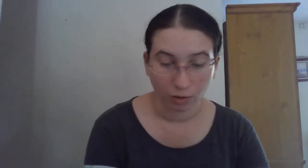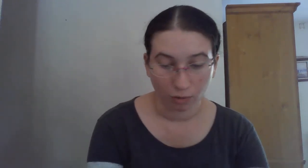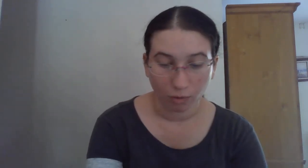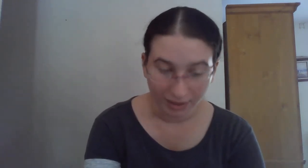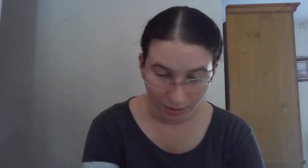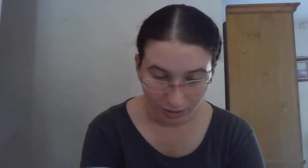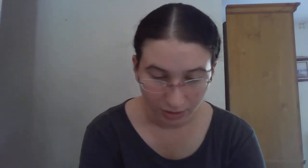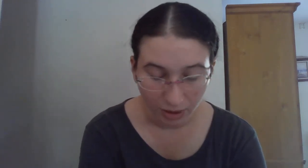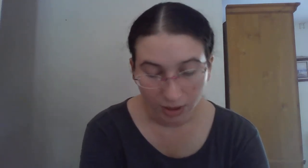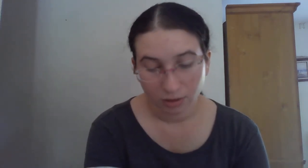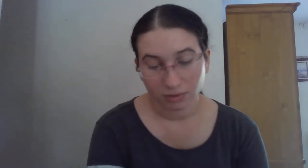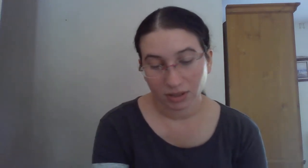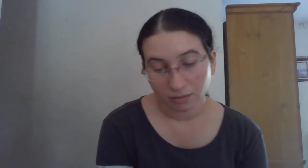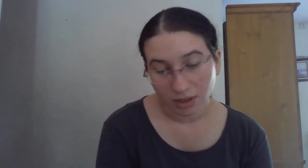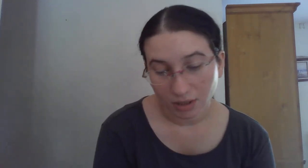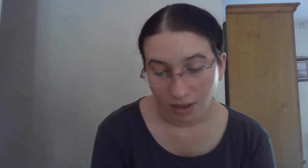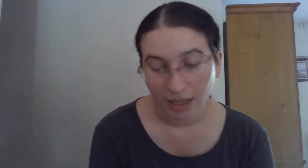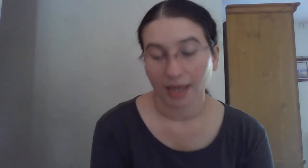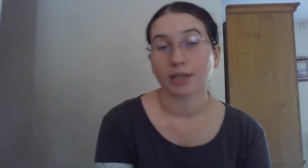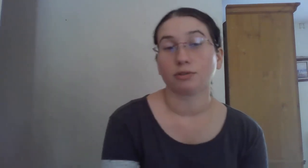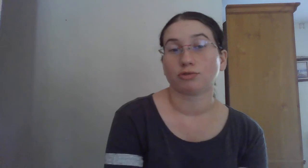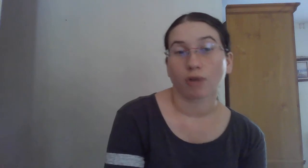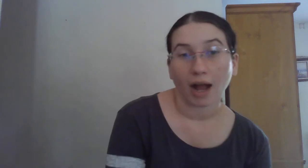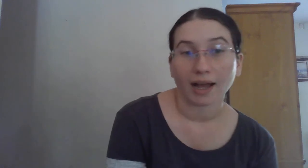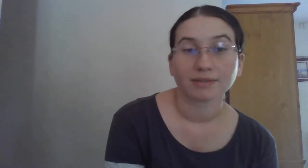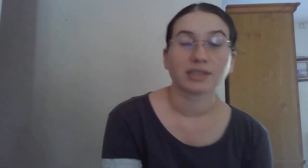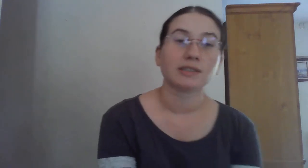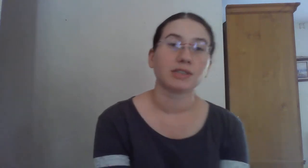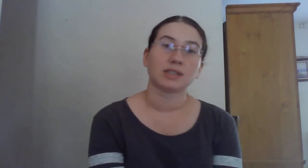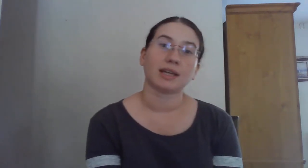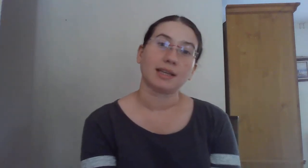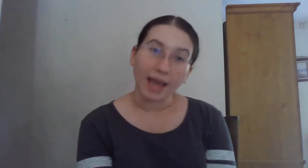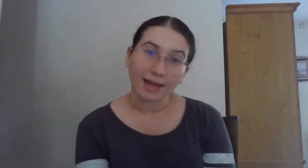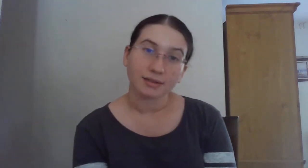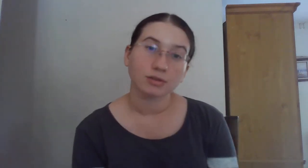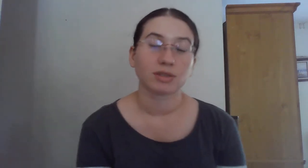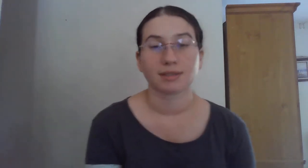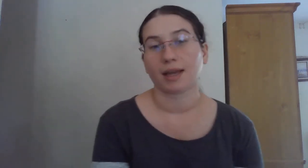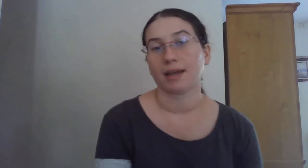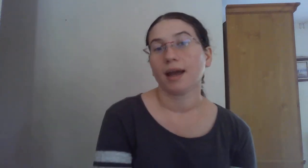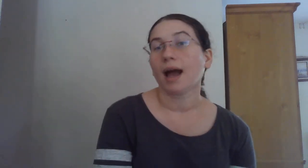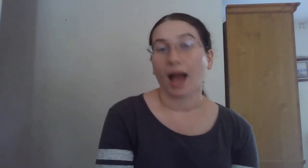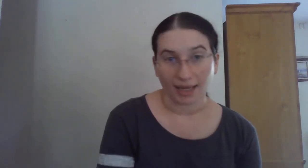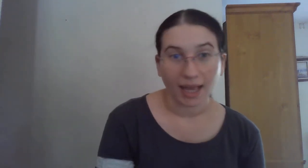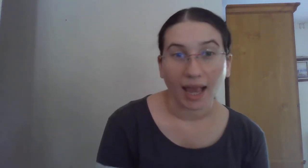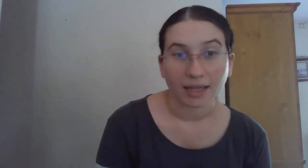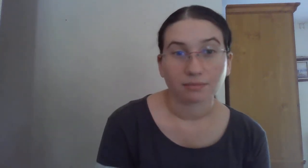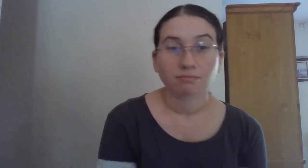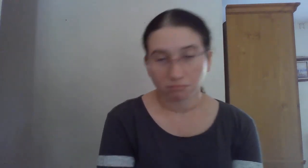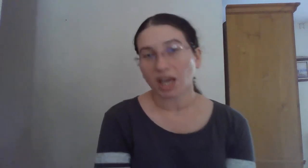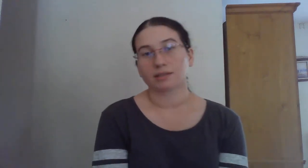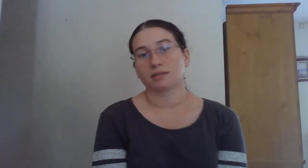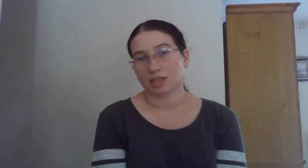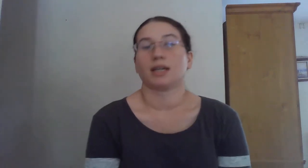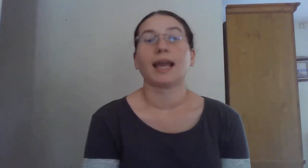no questions. So when someone says, can you drive? Instead of just saying yes, you can say, I can. Yes, I